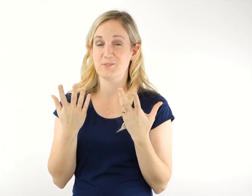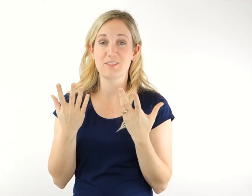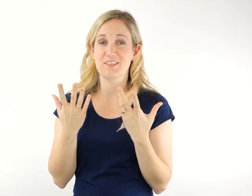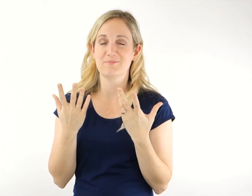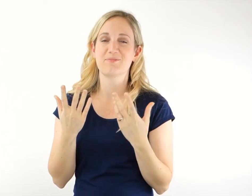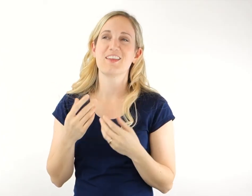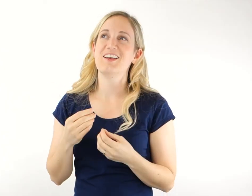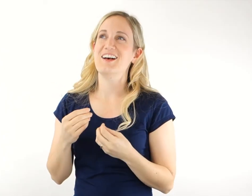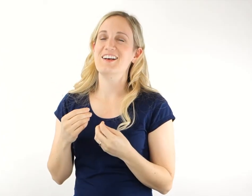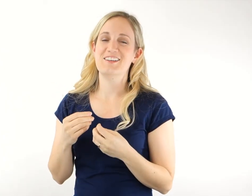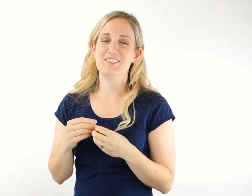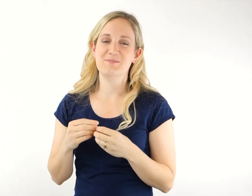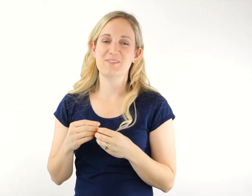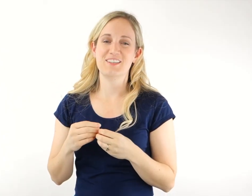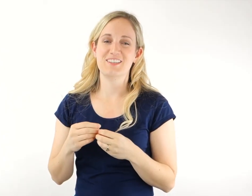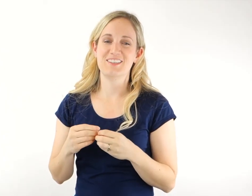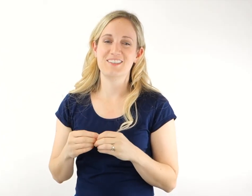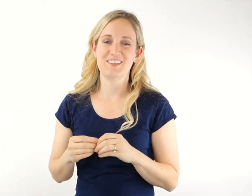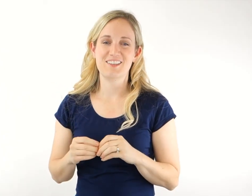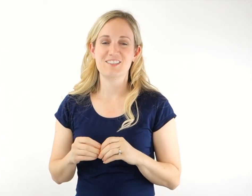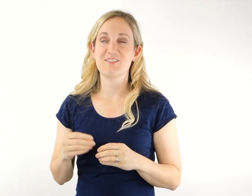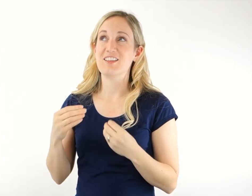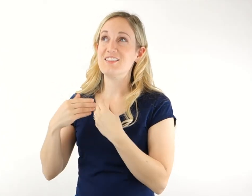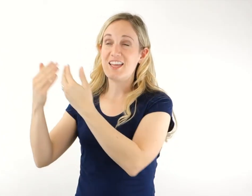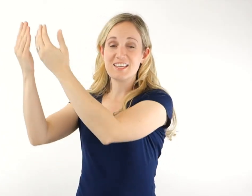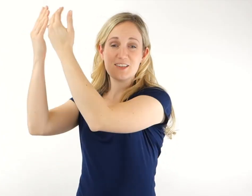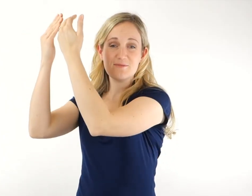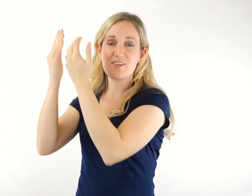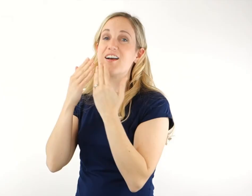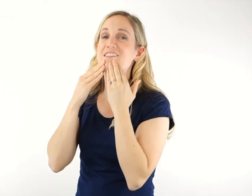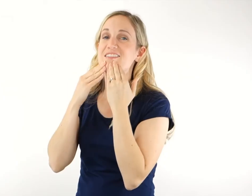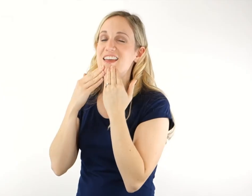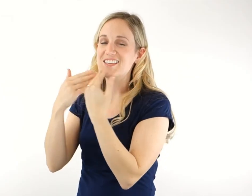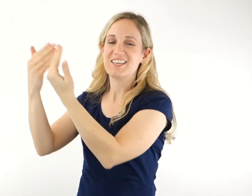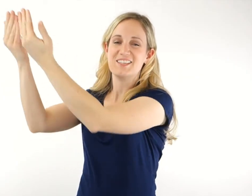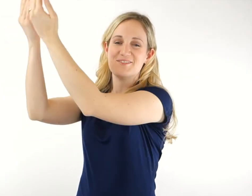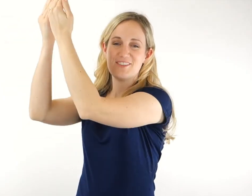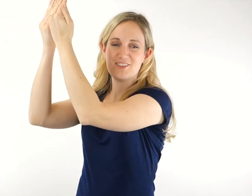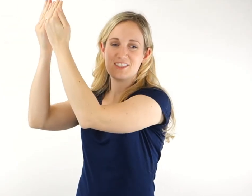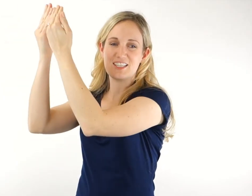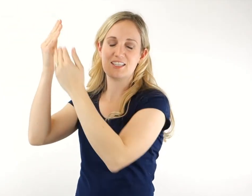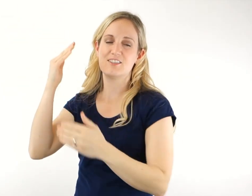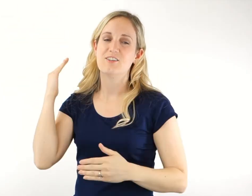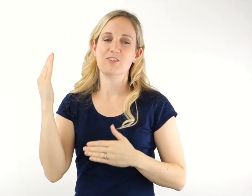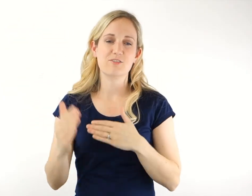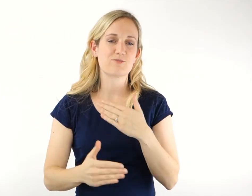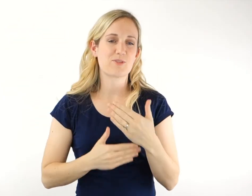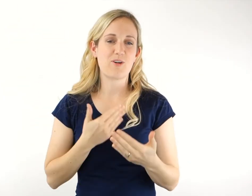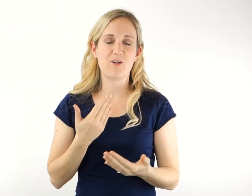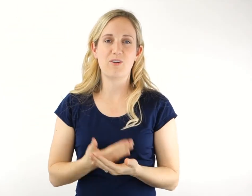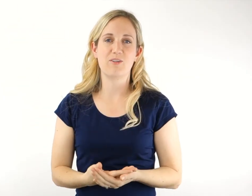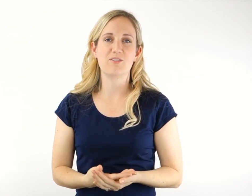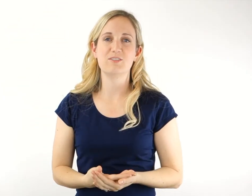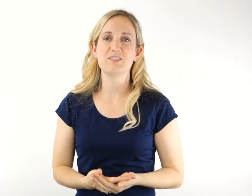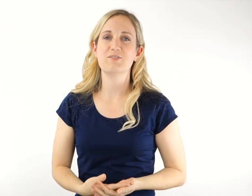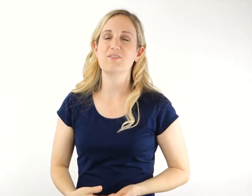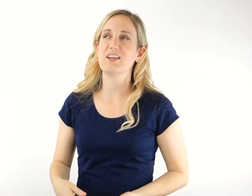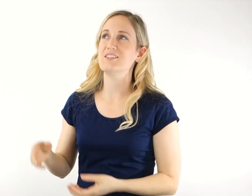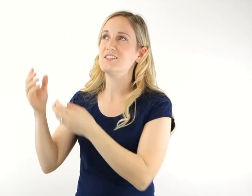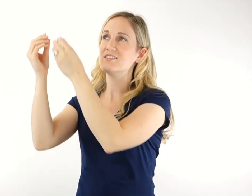what I signed. So I thank him reverently for all his creations